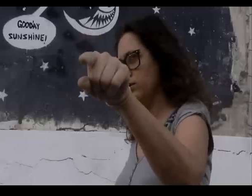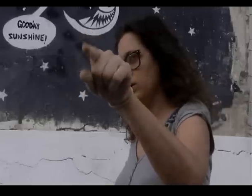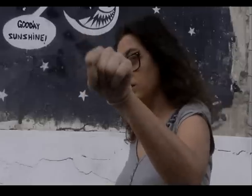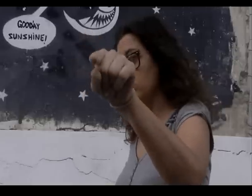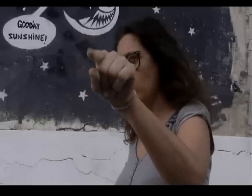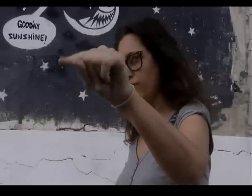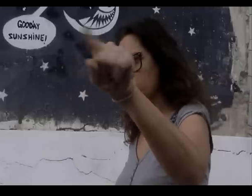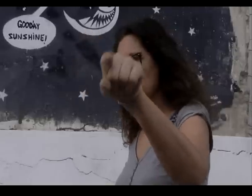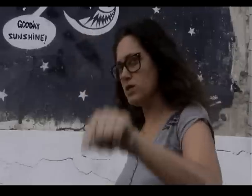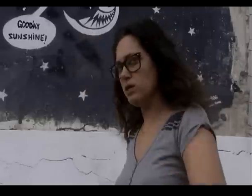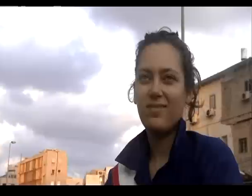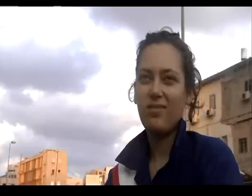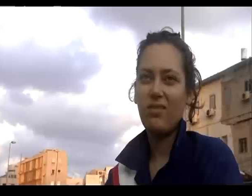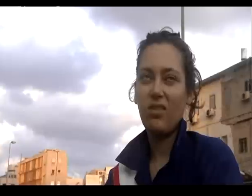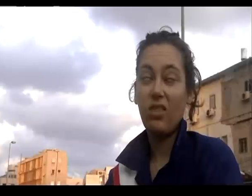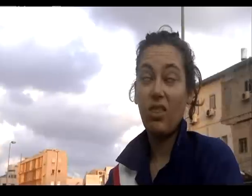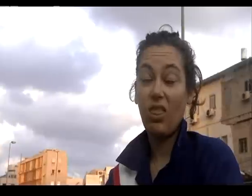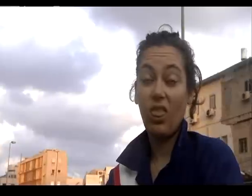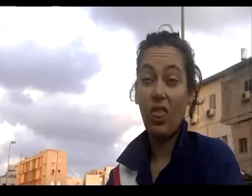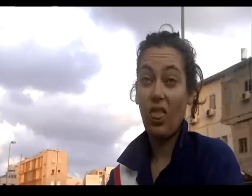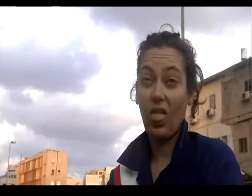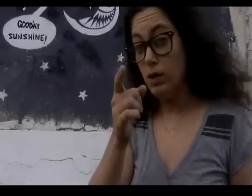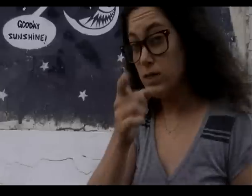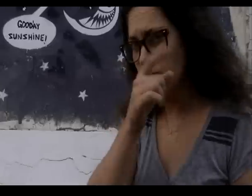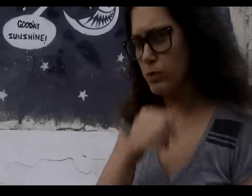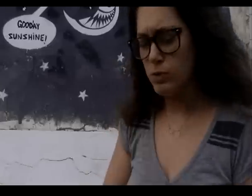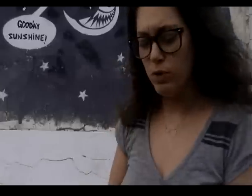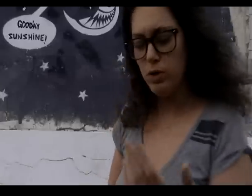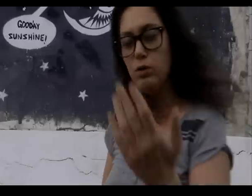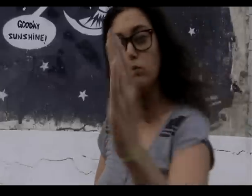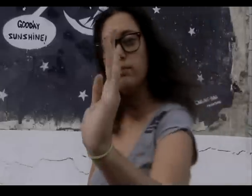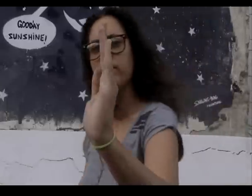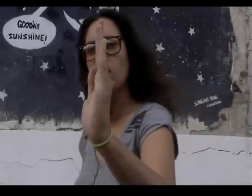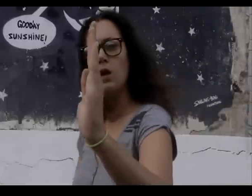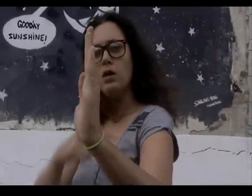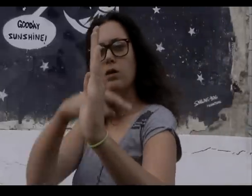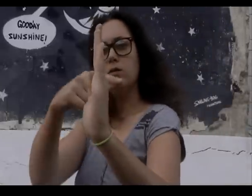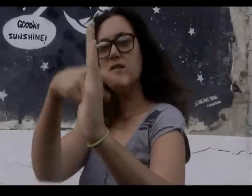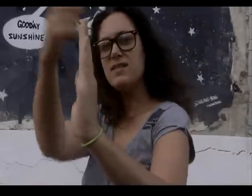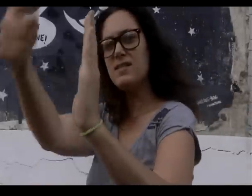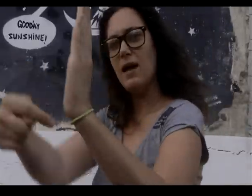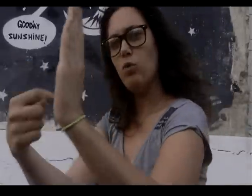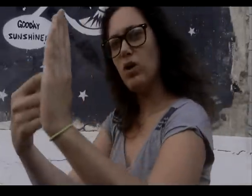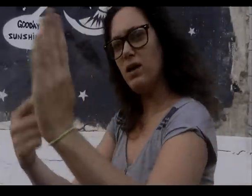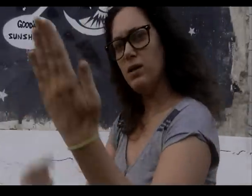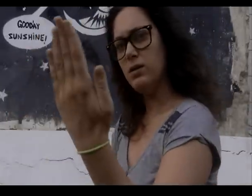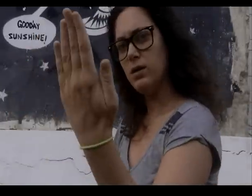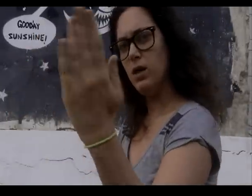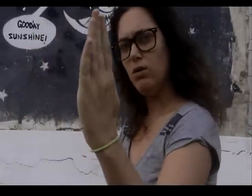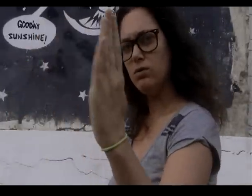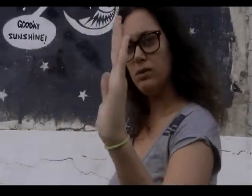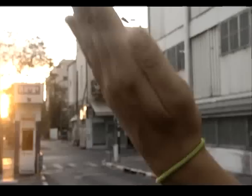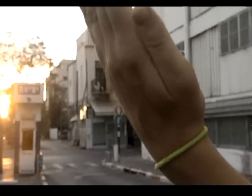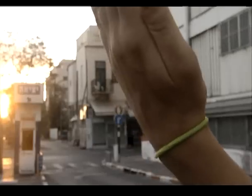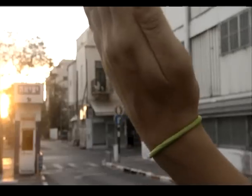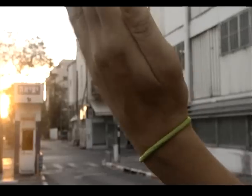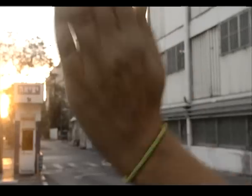I see your face, you think no, but it is possible. Look, this is time, okay? Hello? Time.